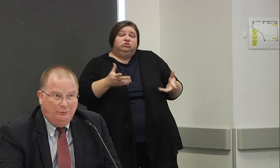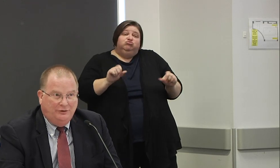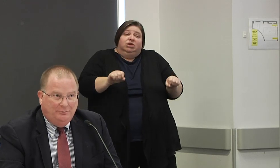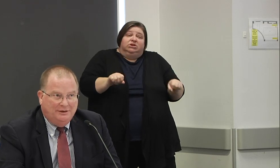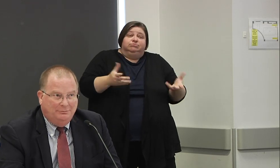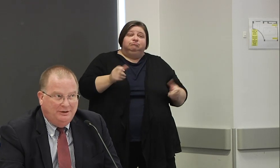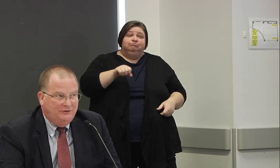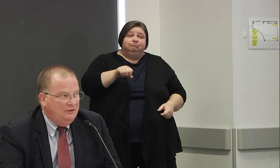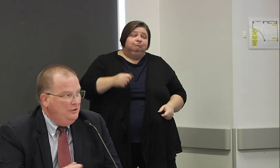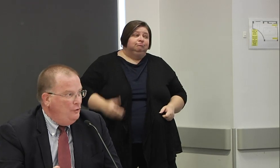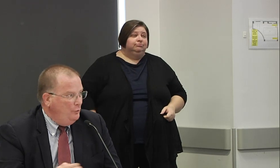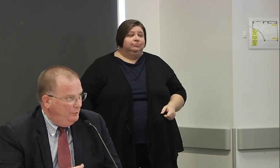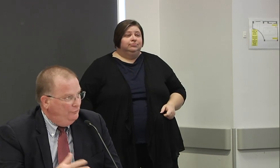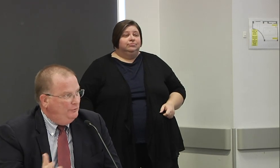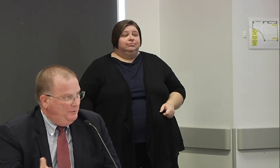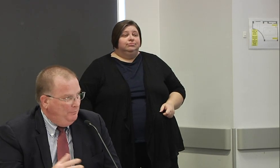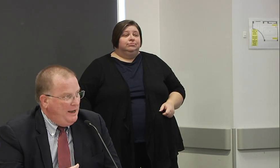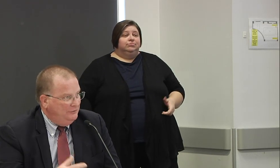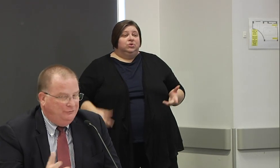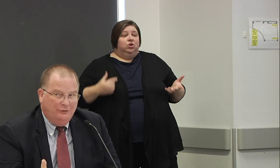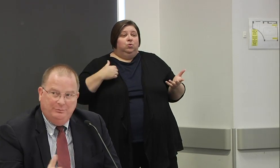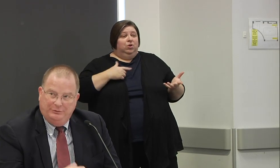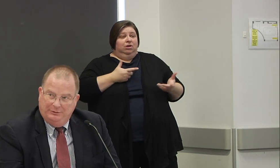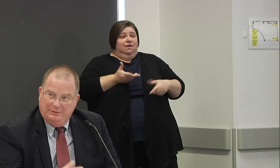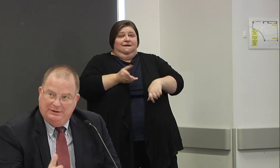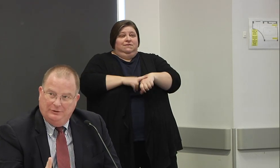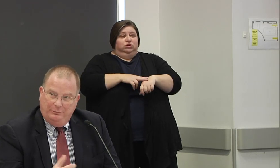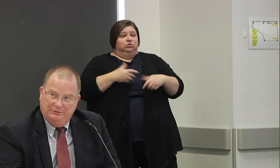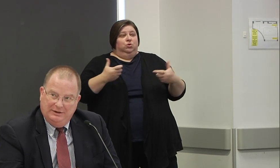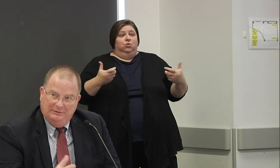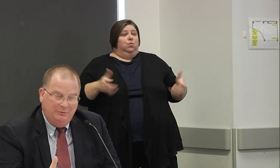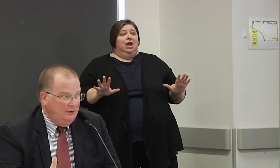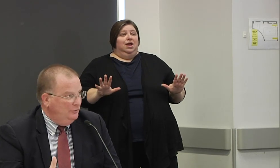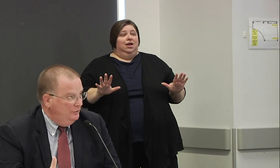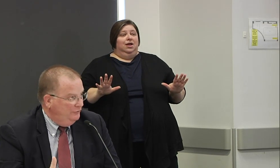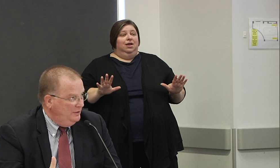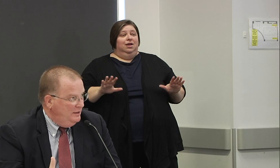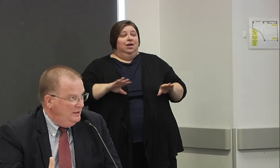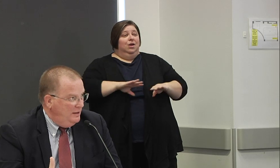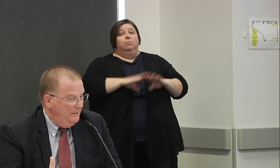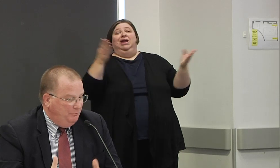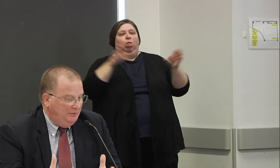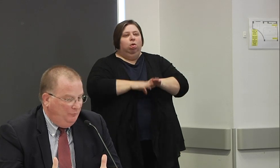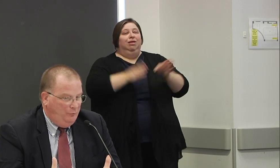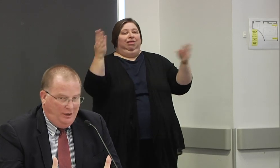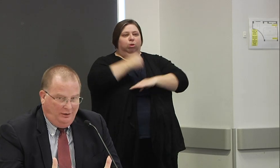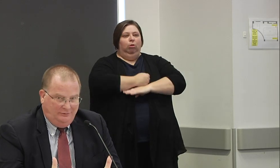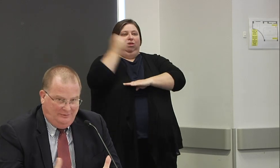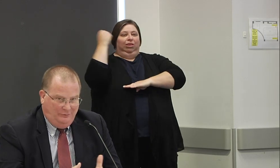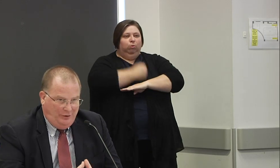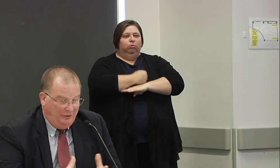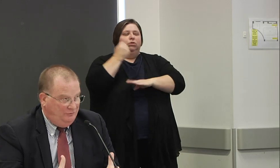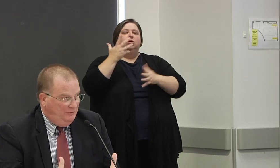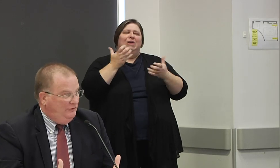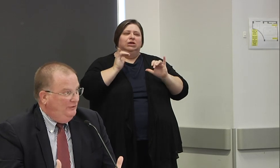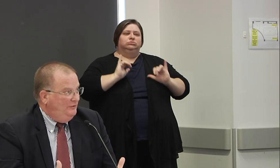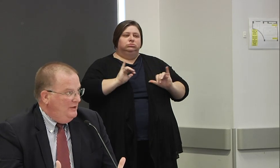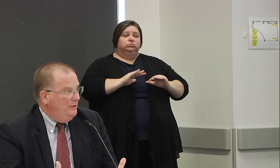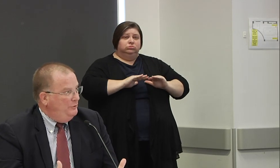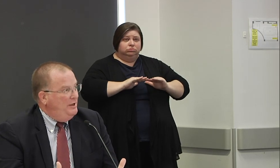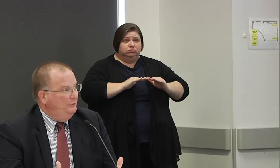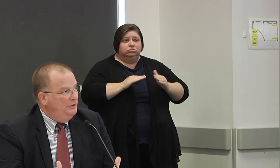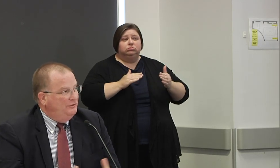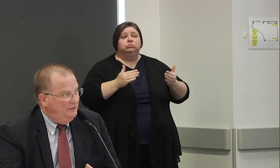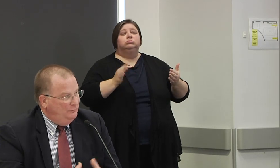want to be in a place where we're flipping back and forth between being open and being closed. But we are. This is not